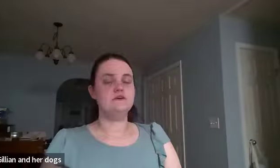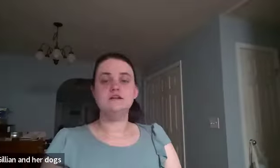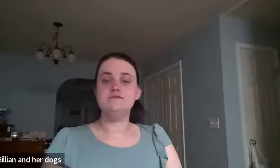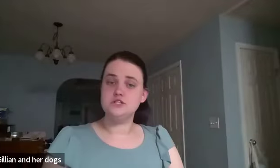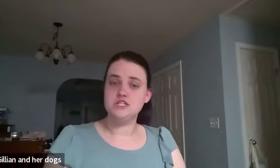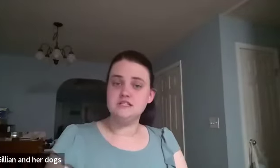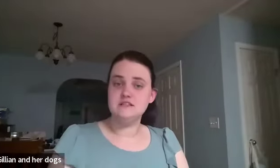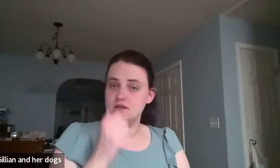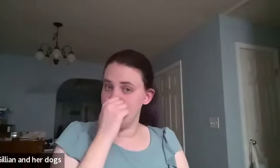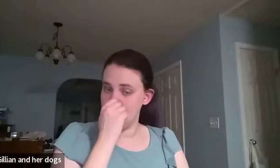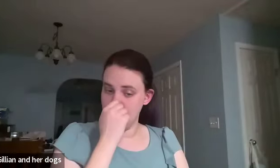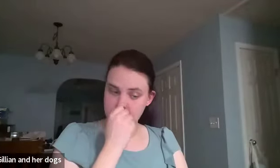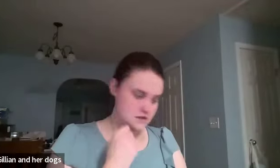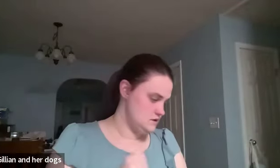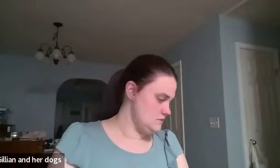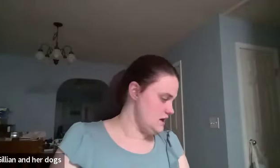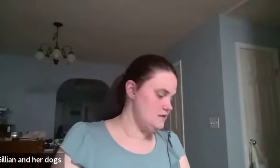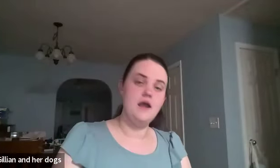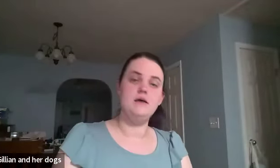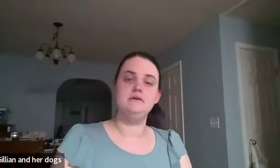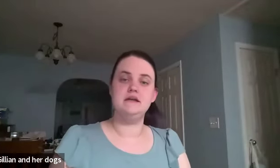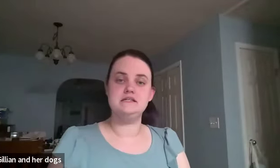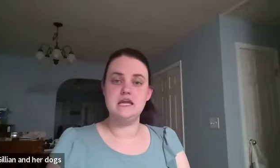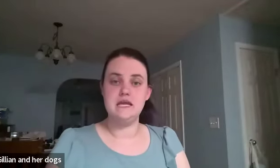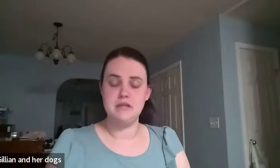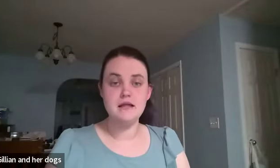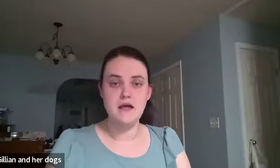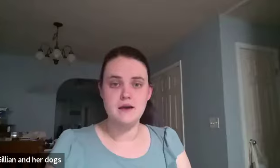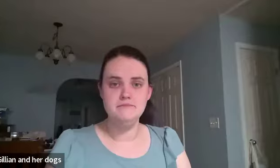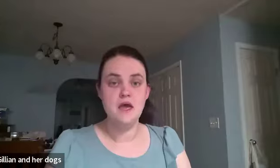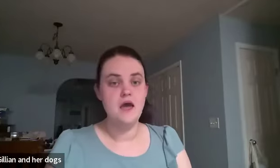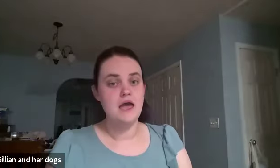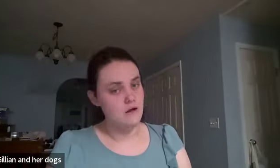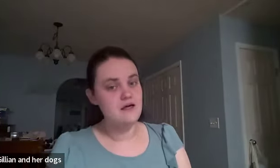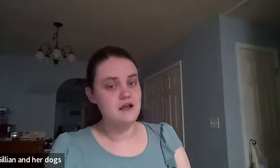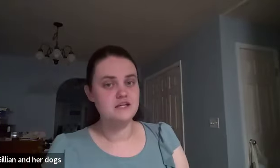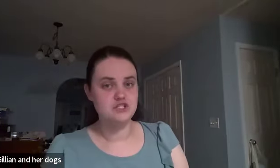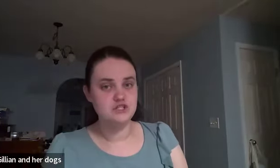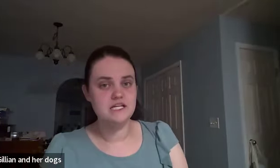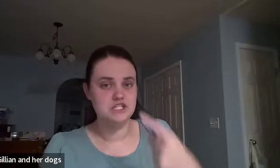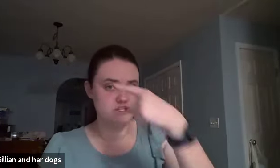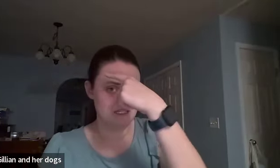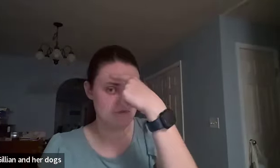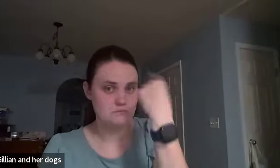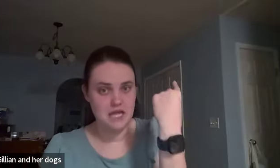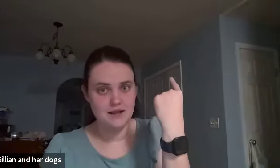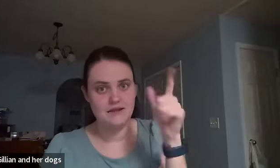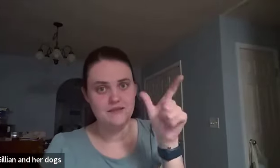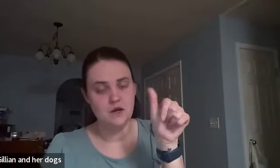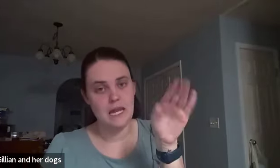very fortunate that Henry, my lab, is a black lab, and all I gotta do is just do the sign for black and then go